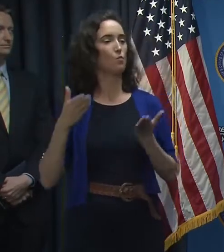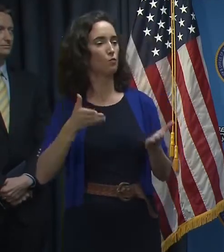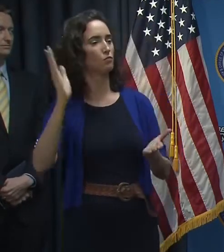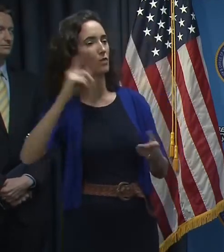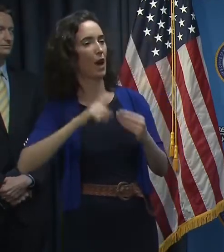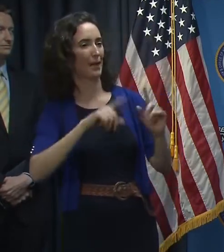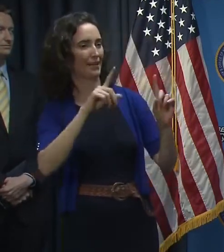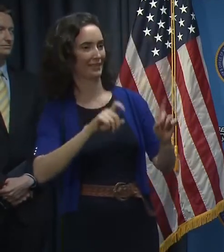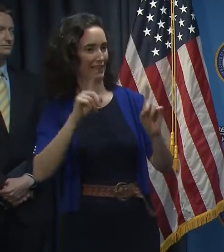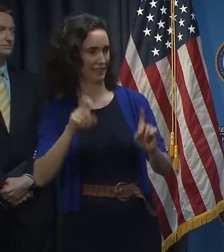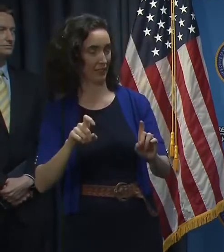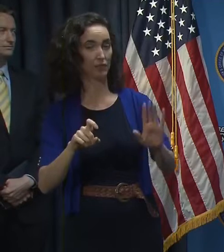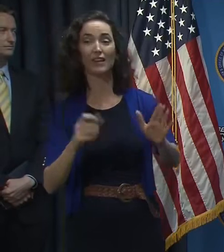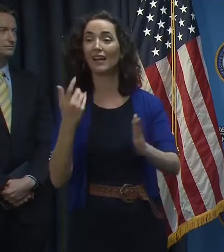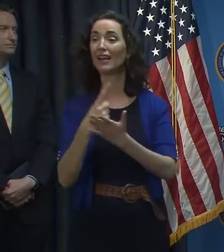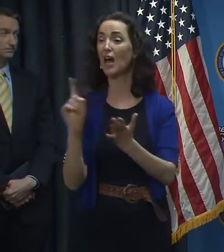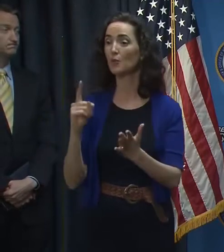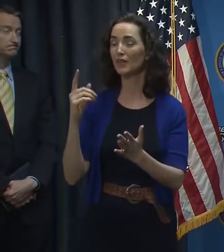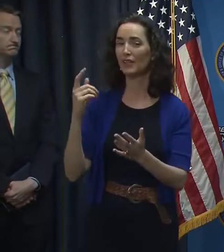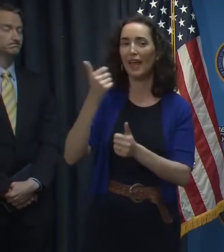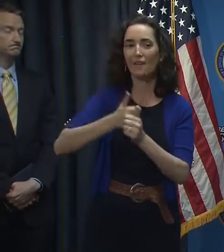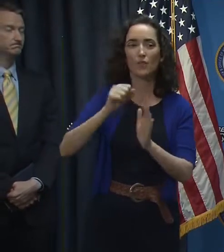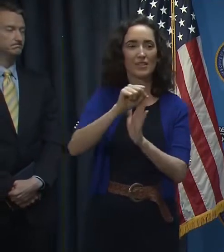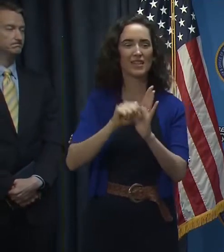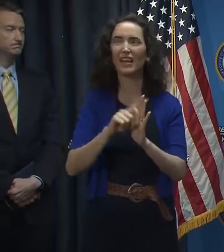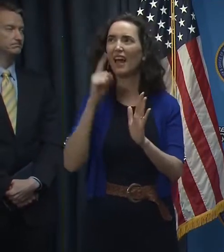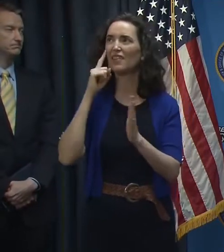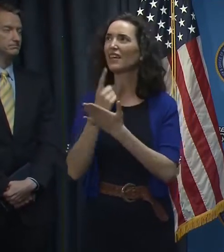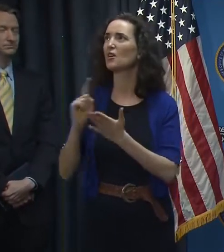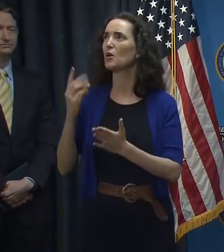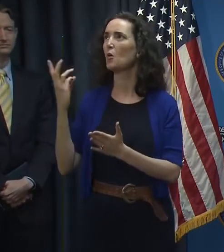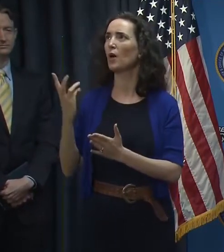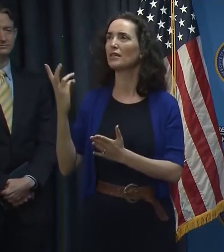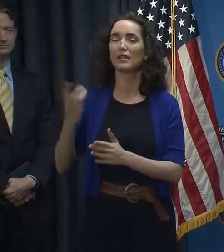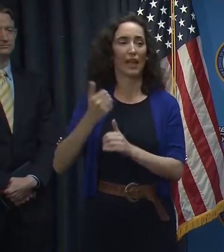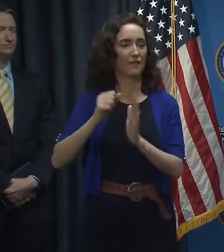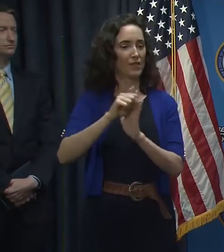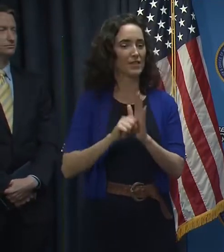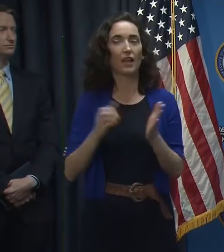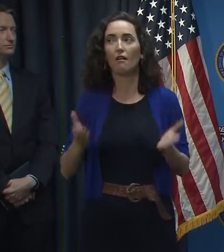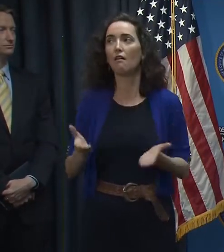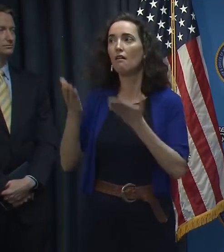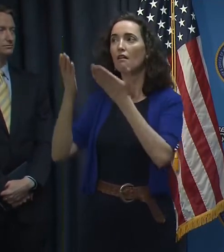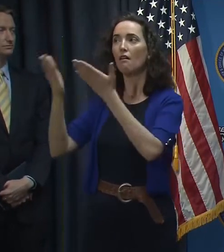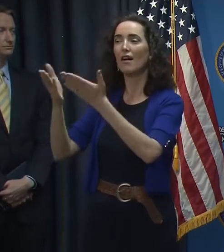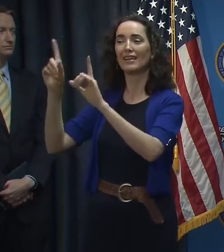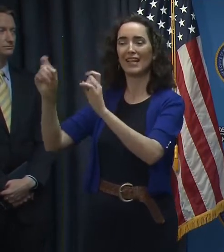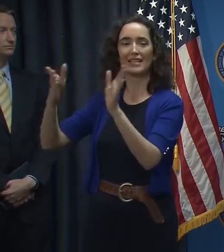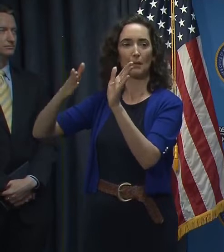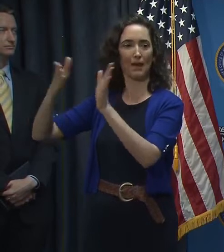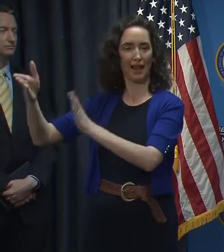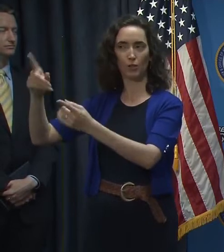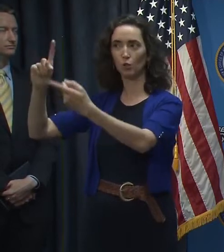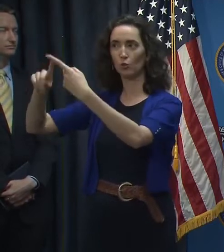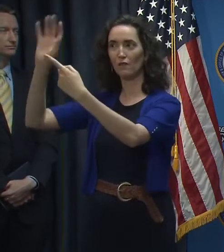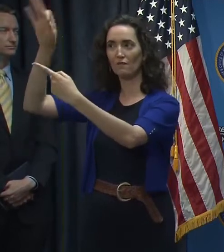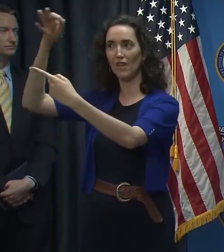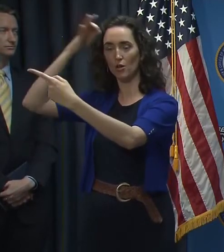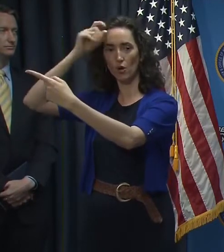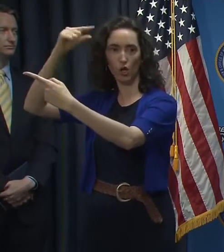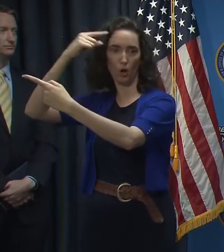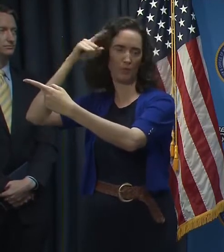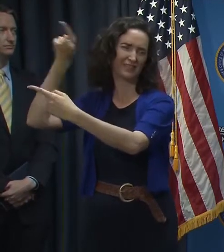Every state last week, and I think it was last Wednesday, submitted their testing plans to the federal government, to the